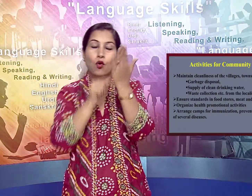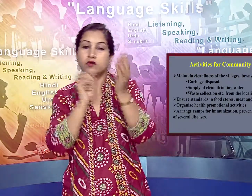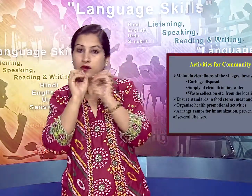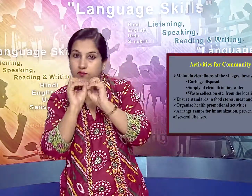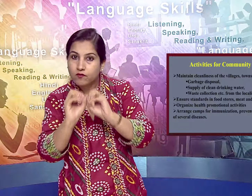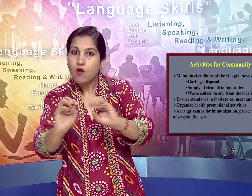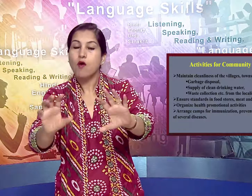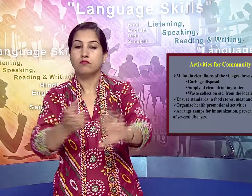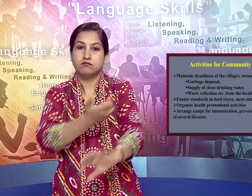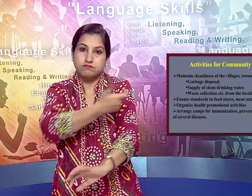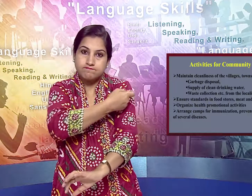diseases.